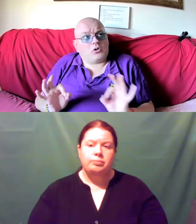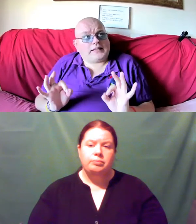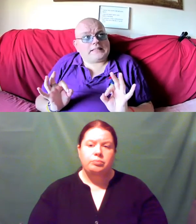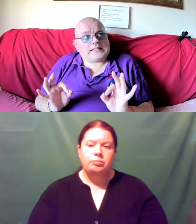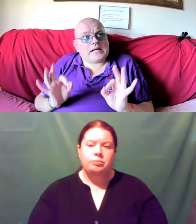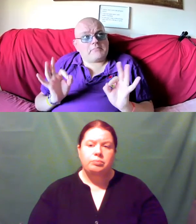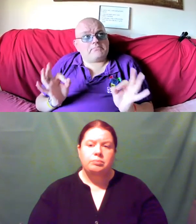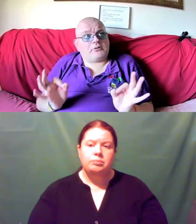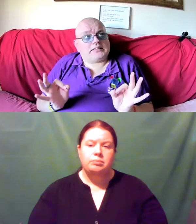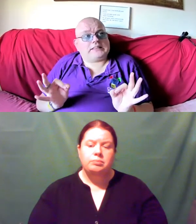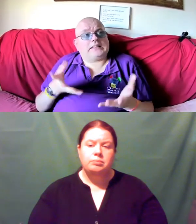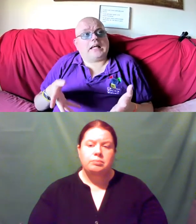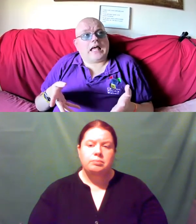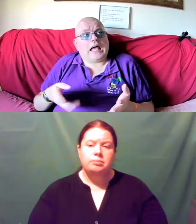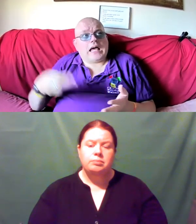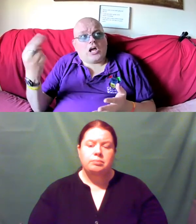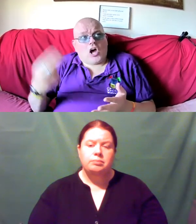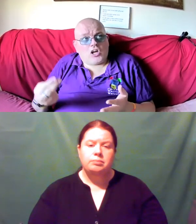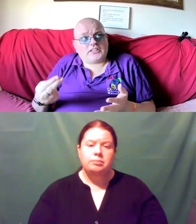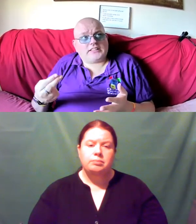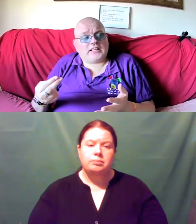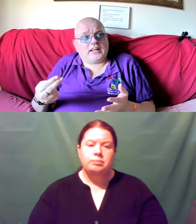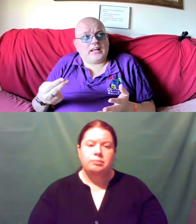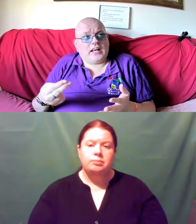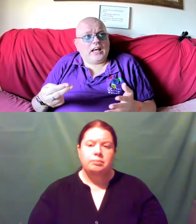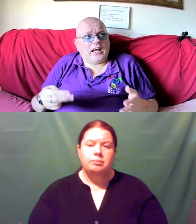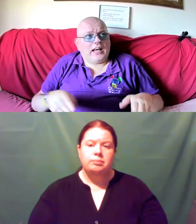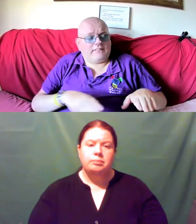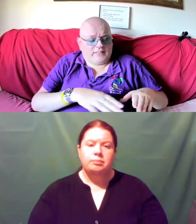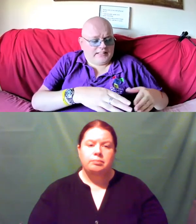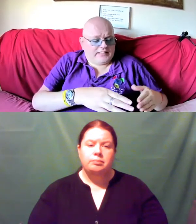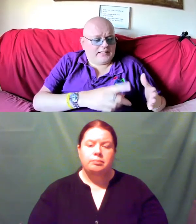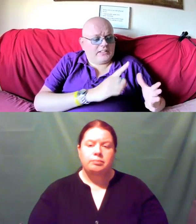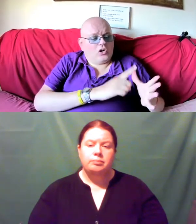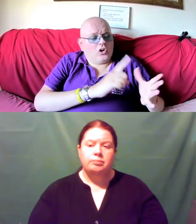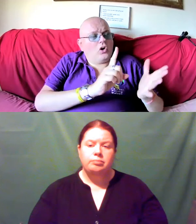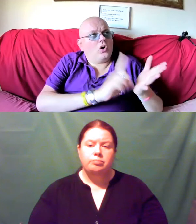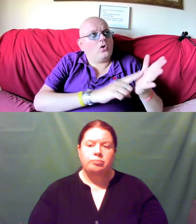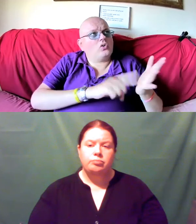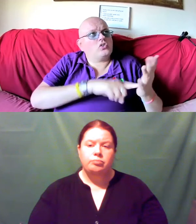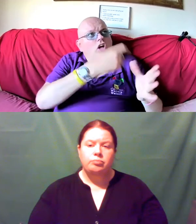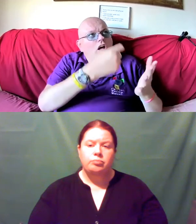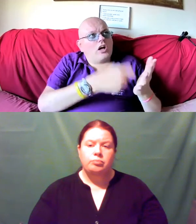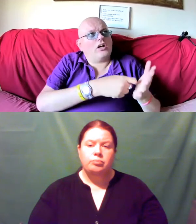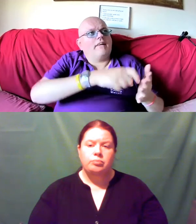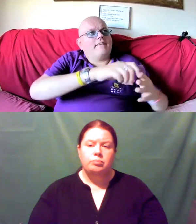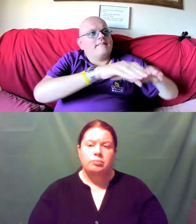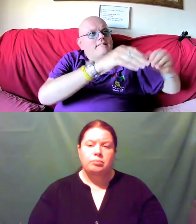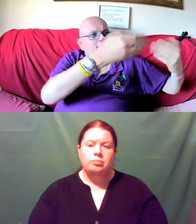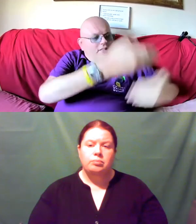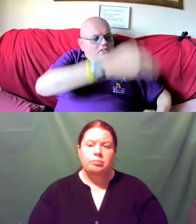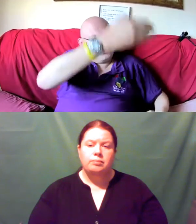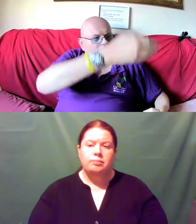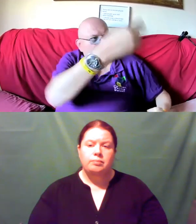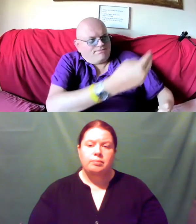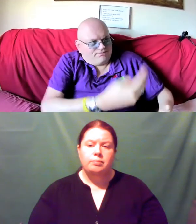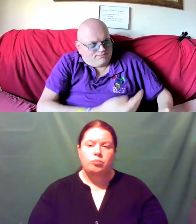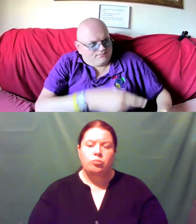has painted an altar frontal for the Liverpool community. It's a beautiful piece of art that he gifted to the Open Table community in